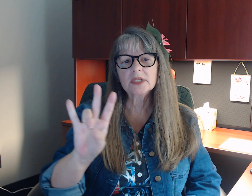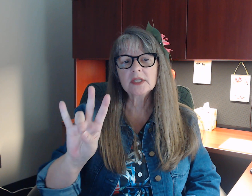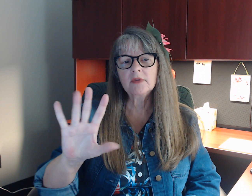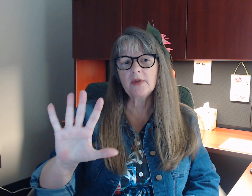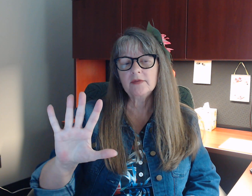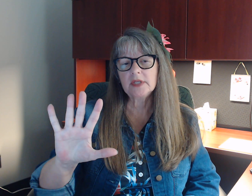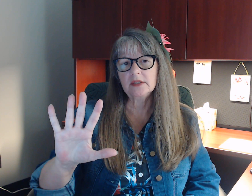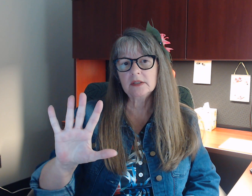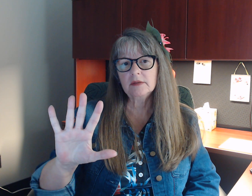$22.75.